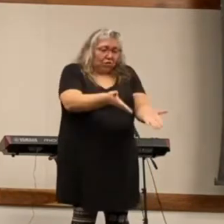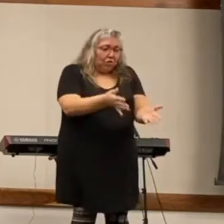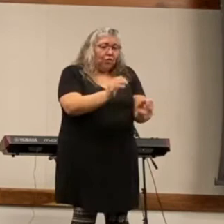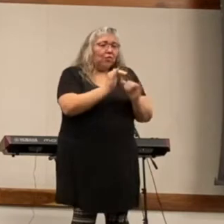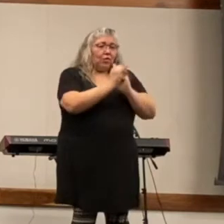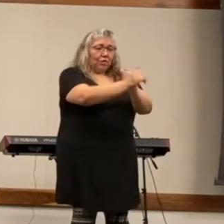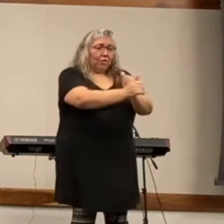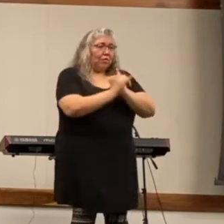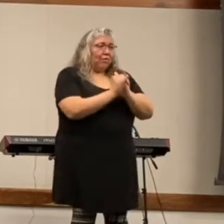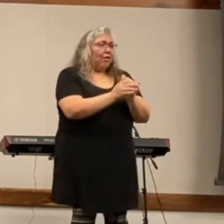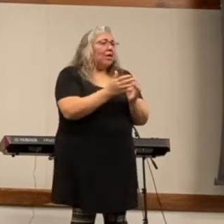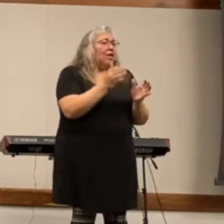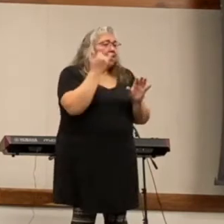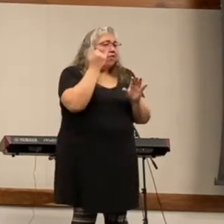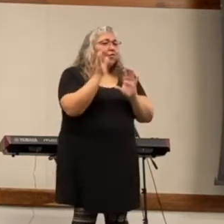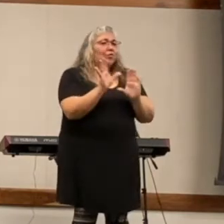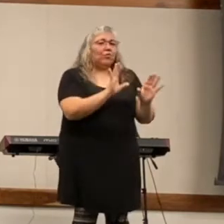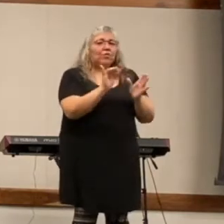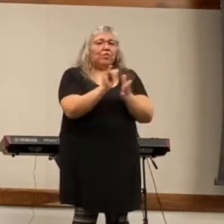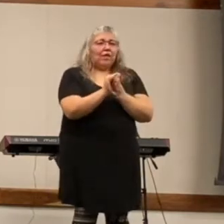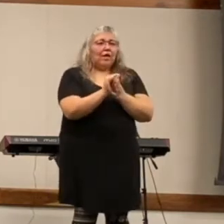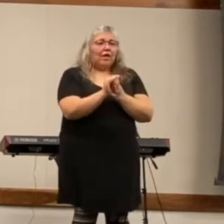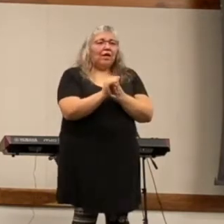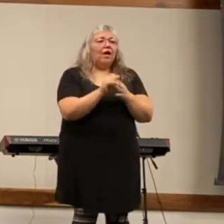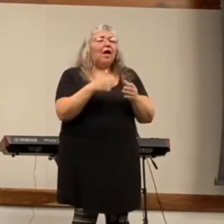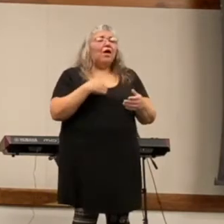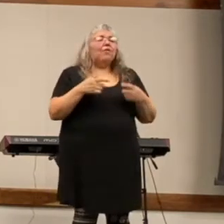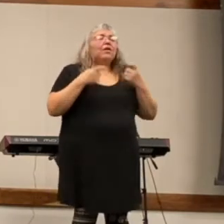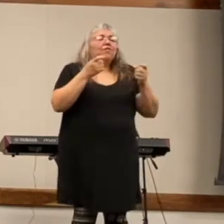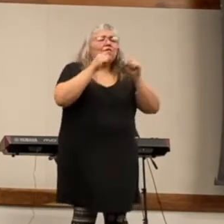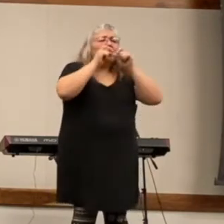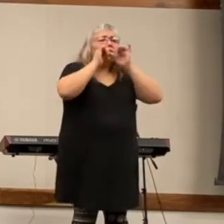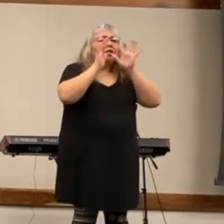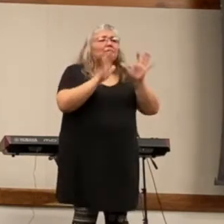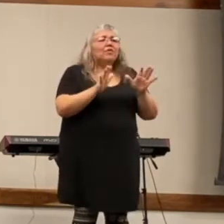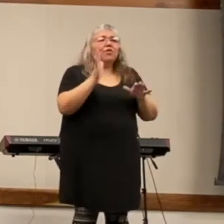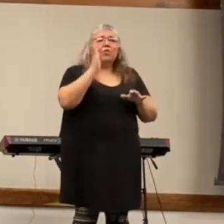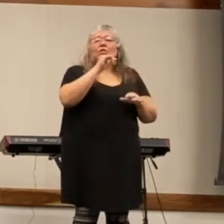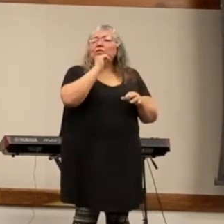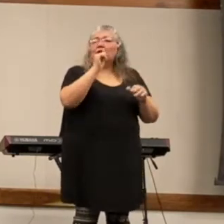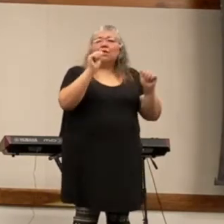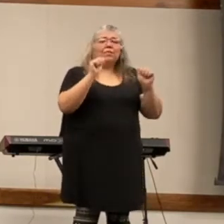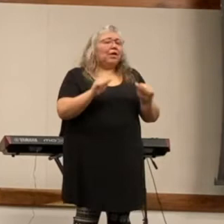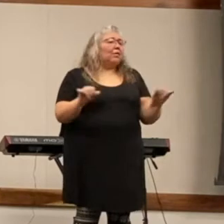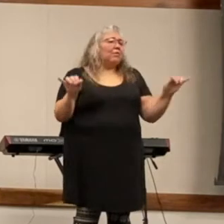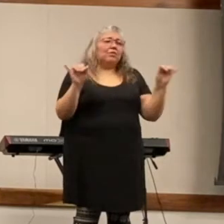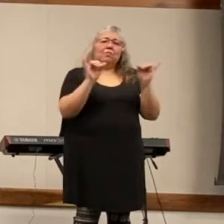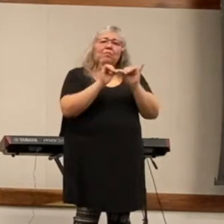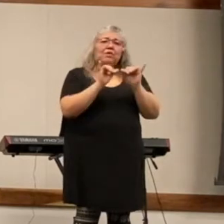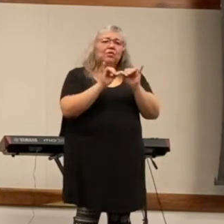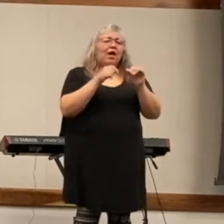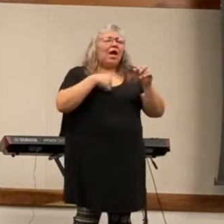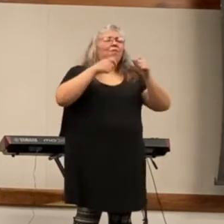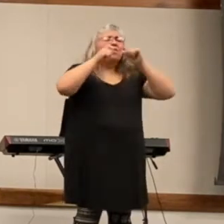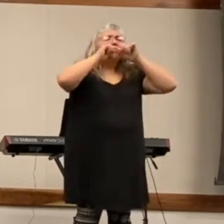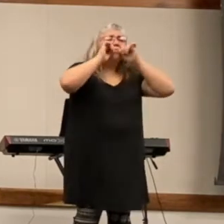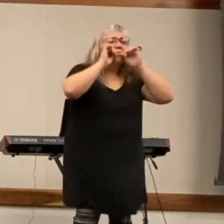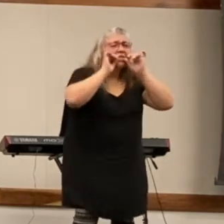do that, I will give you a blessing that you will not be able to measure. Right? I will bless